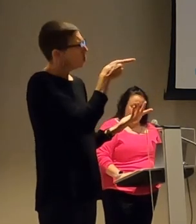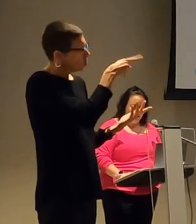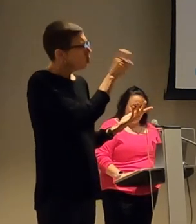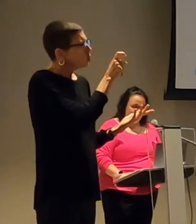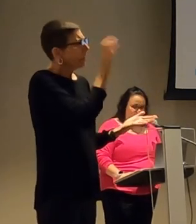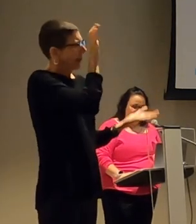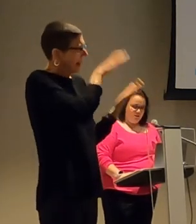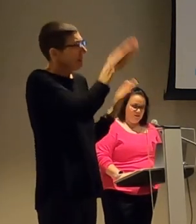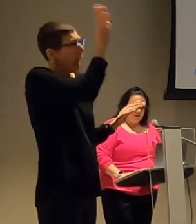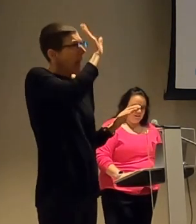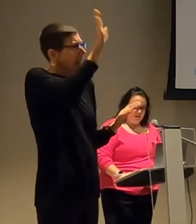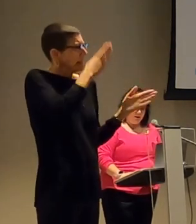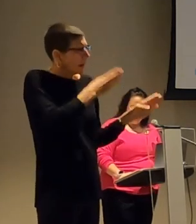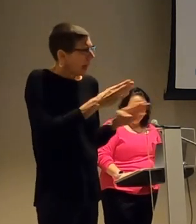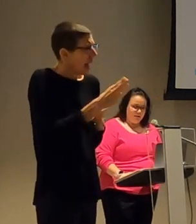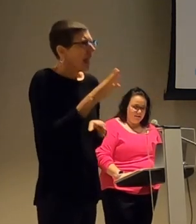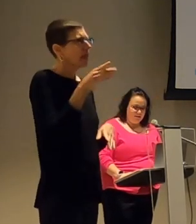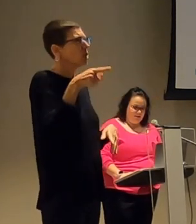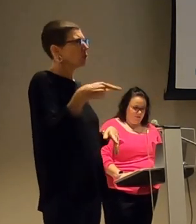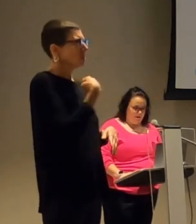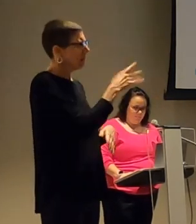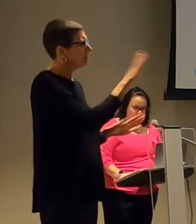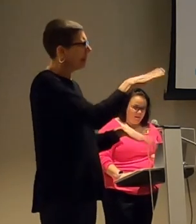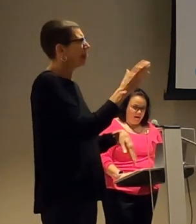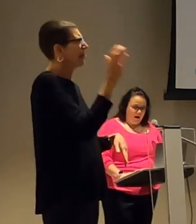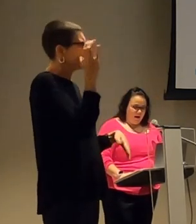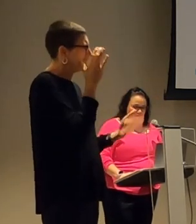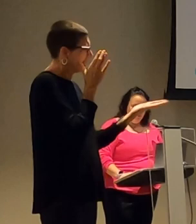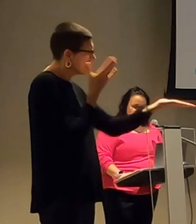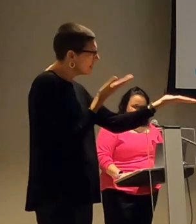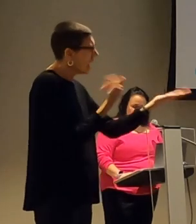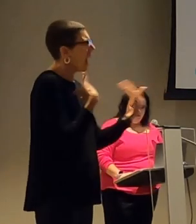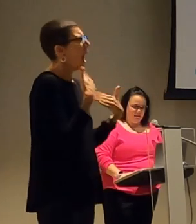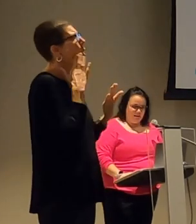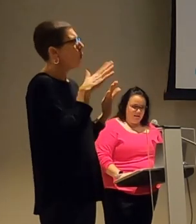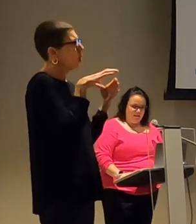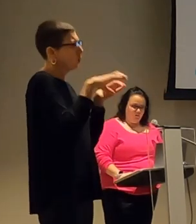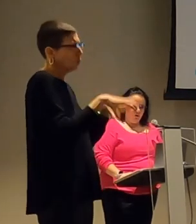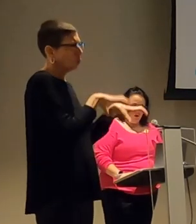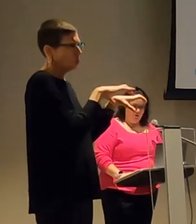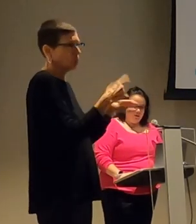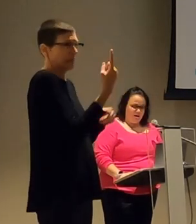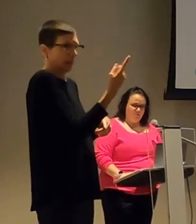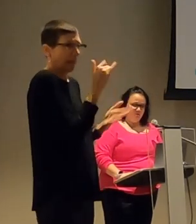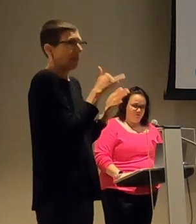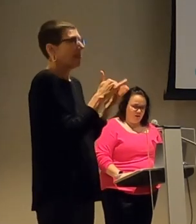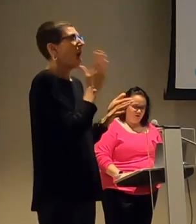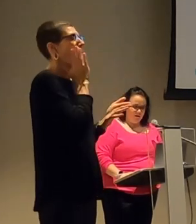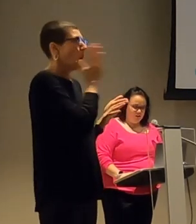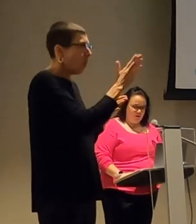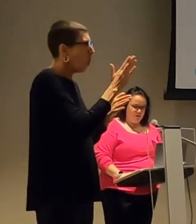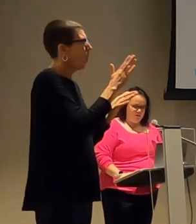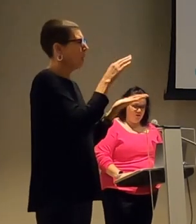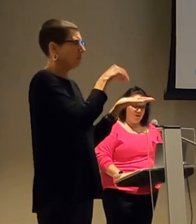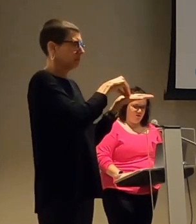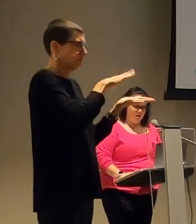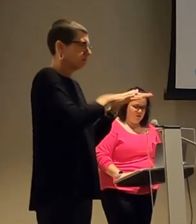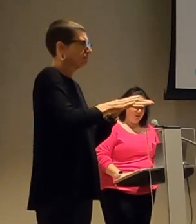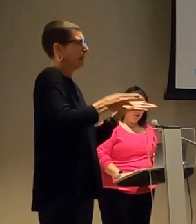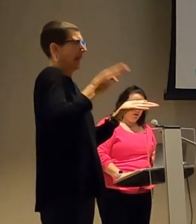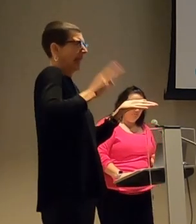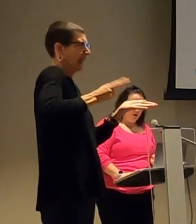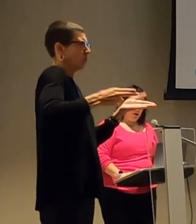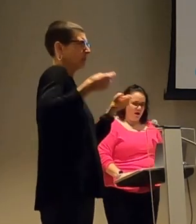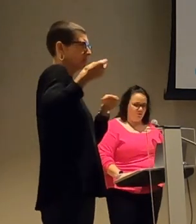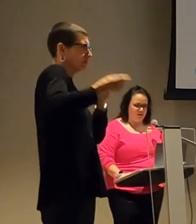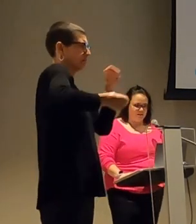and his plan. She said to them, "Listen to me. I will perform a deed that will go down from generation to